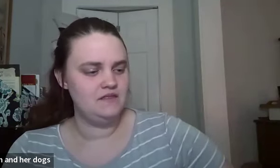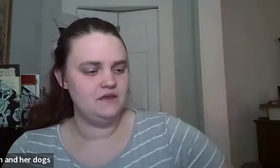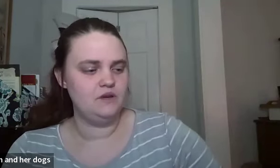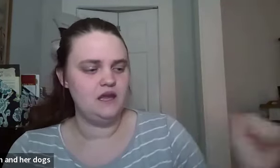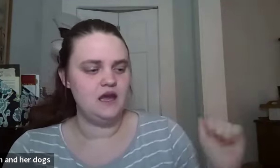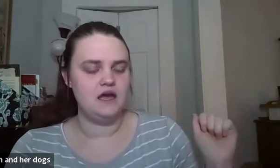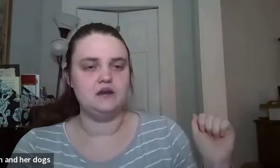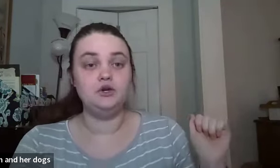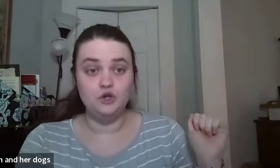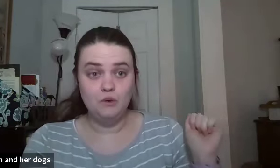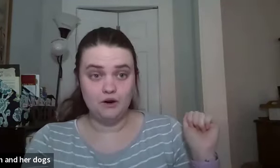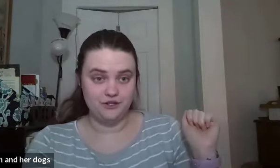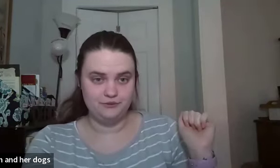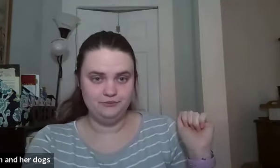Then we had, who are you?